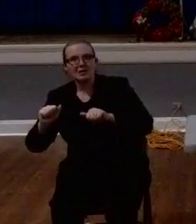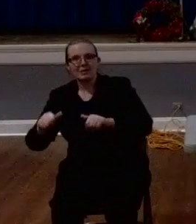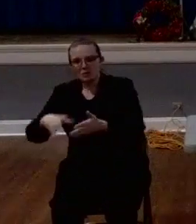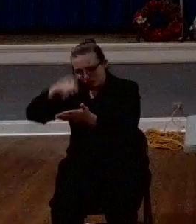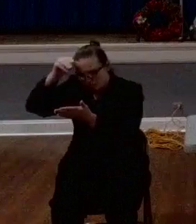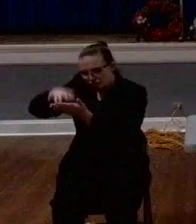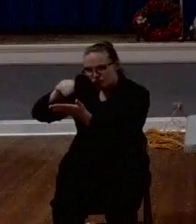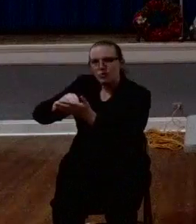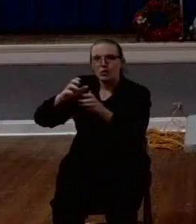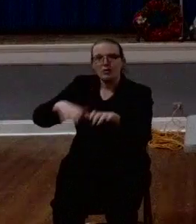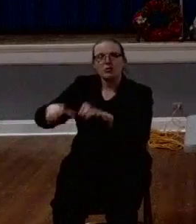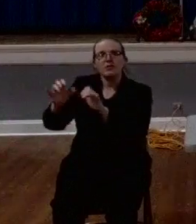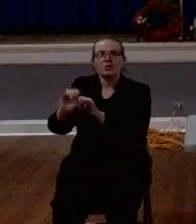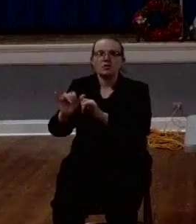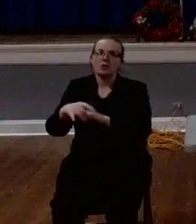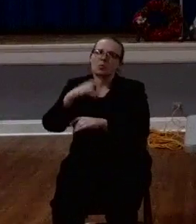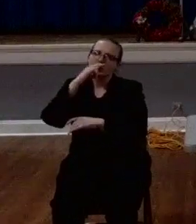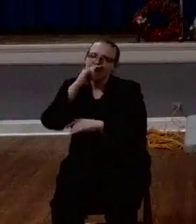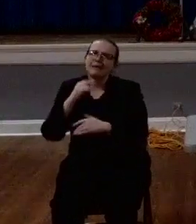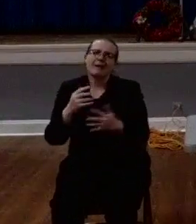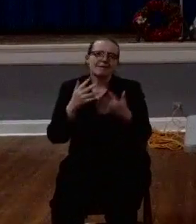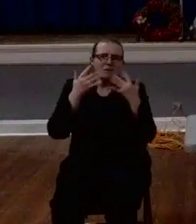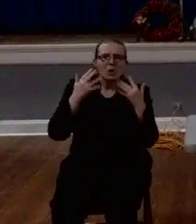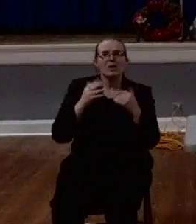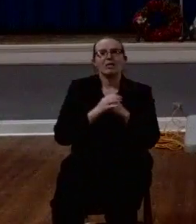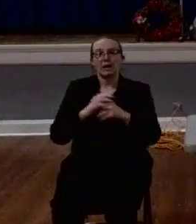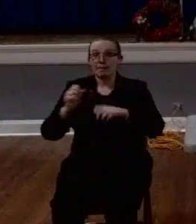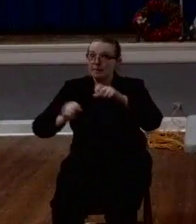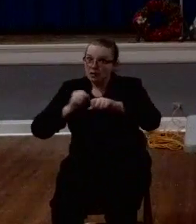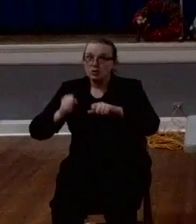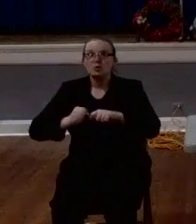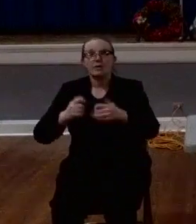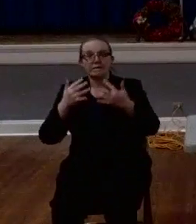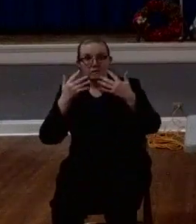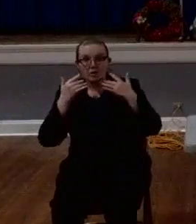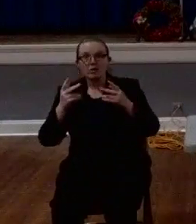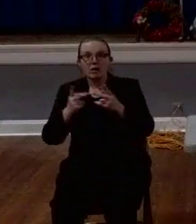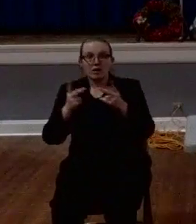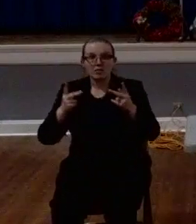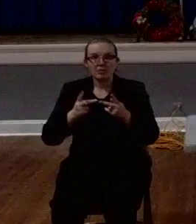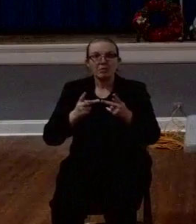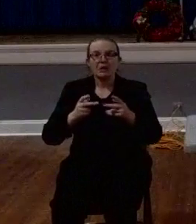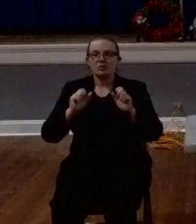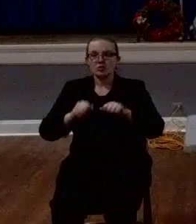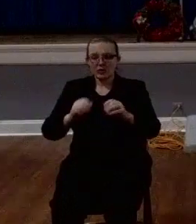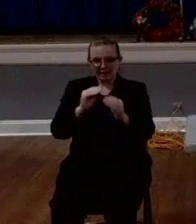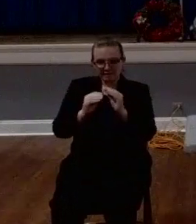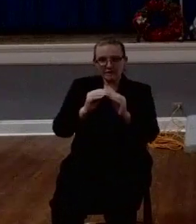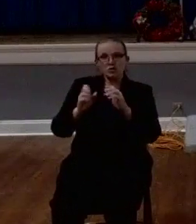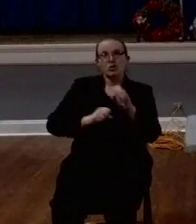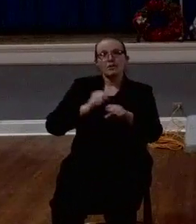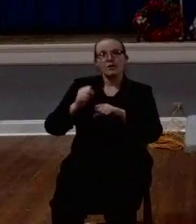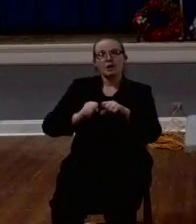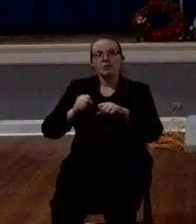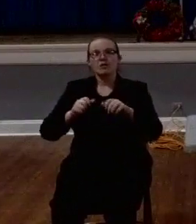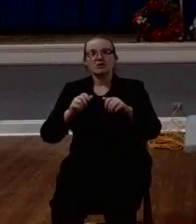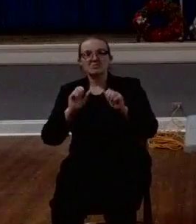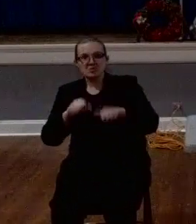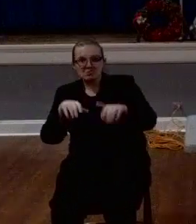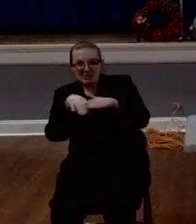activity. Definitely kid-friendly, definitely bicycle-friendly, a place that you can repair your bicycle, a place that you can access the